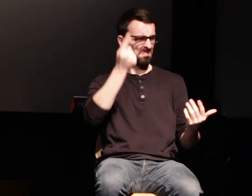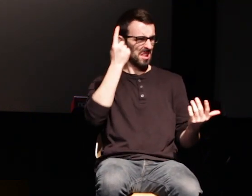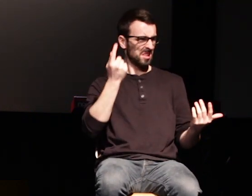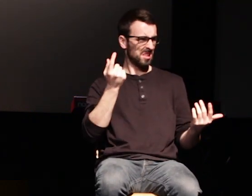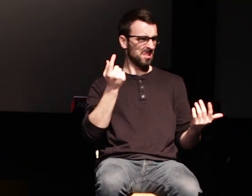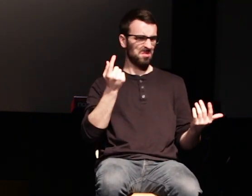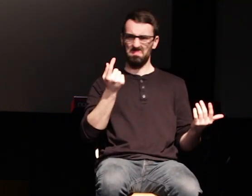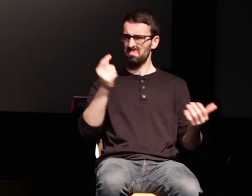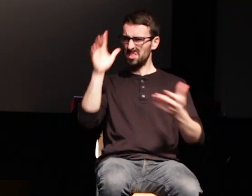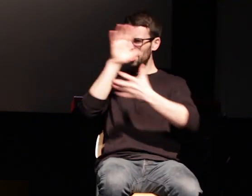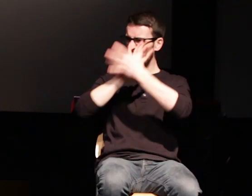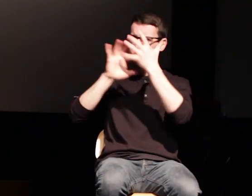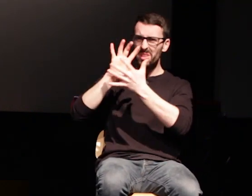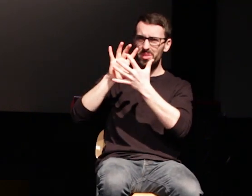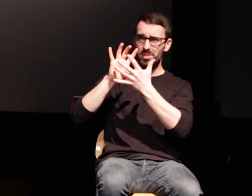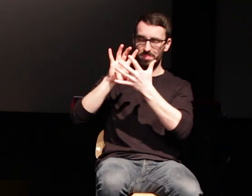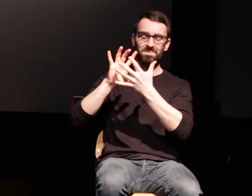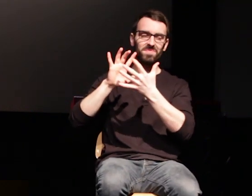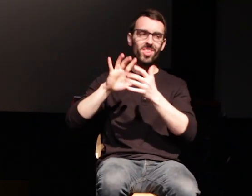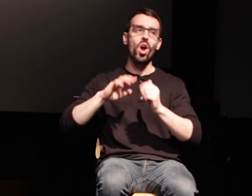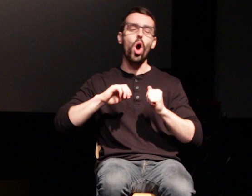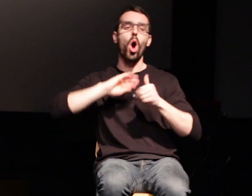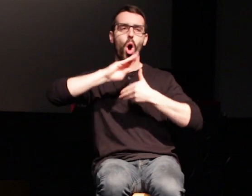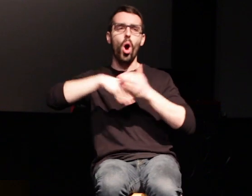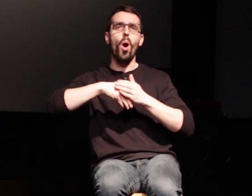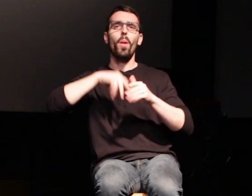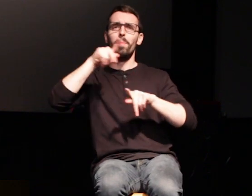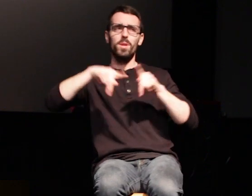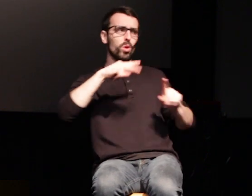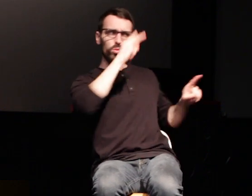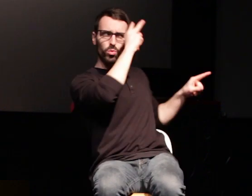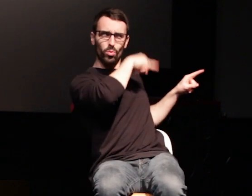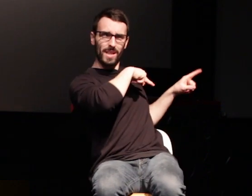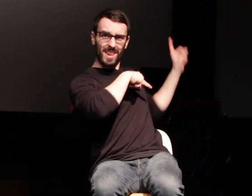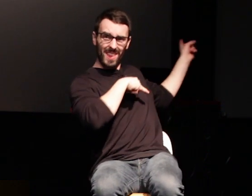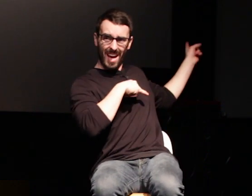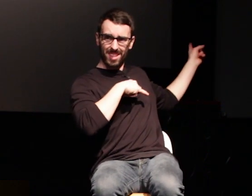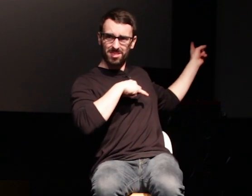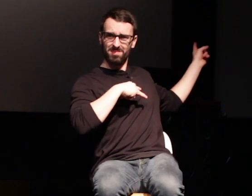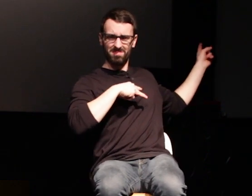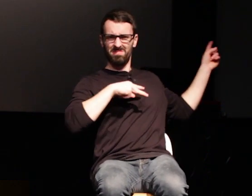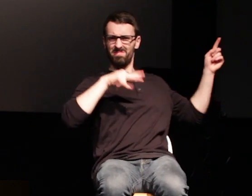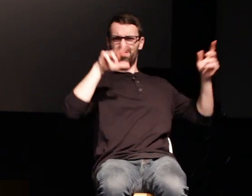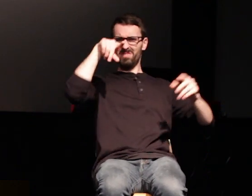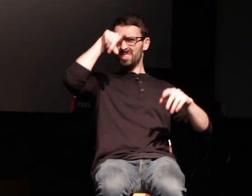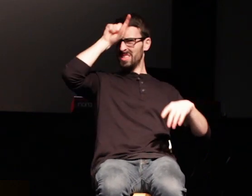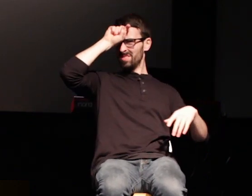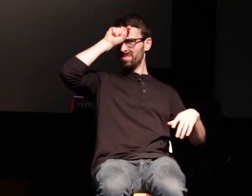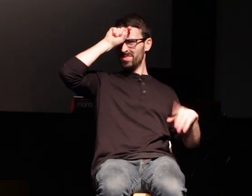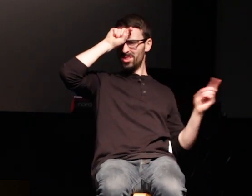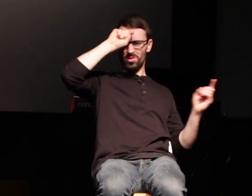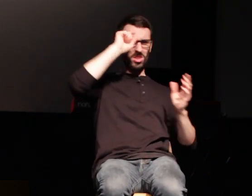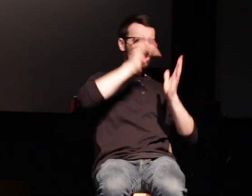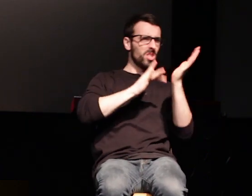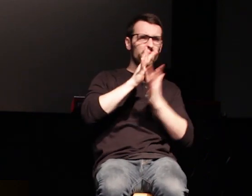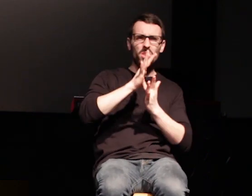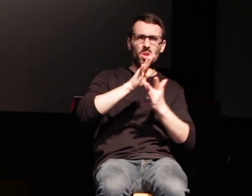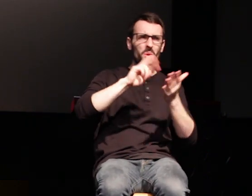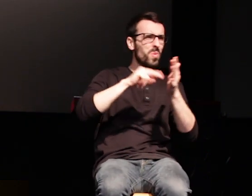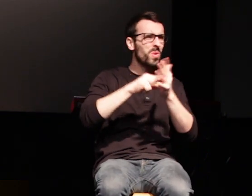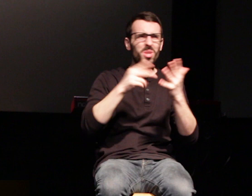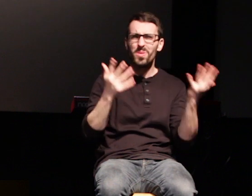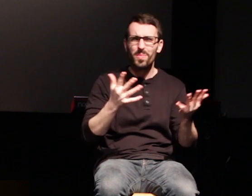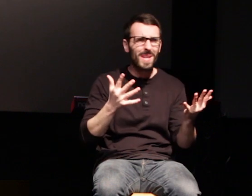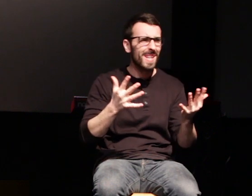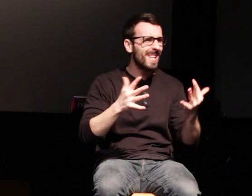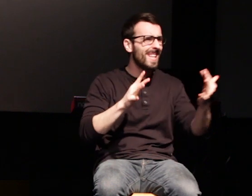Confused? So is everyone, okay? So you're in good company. It's like, Jesus, where are you going with this? What are you talking about? Why is this important? What does this have to